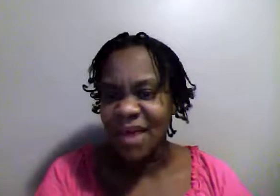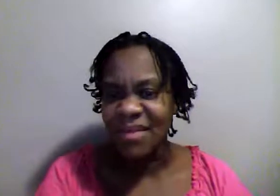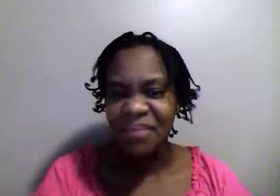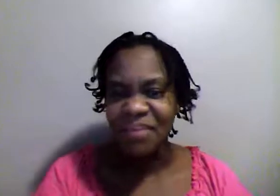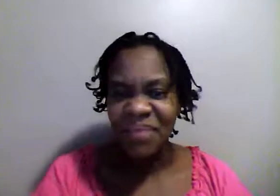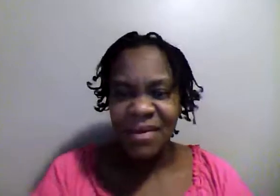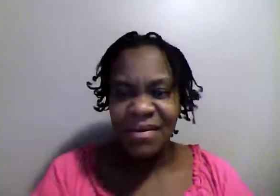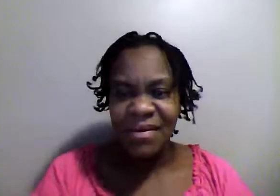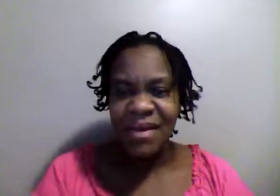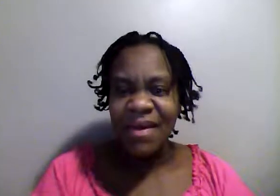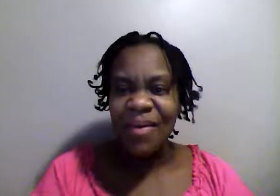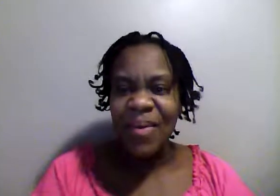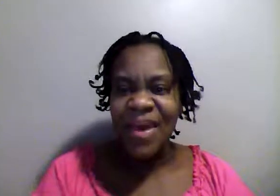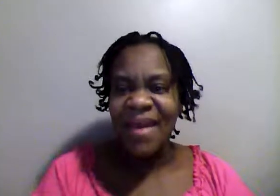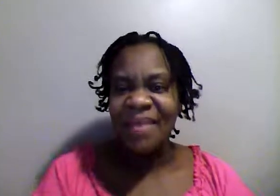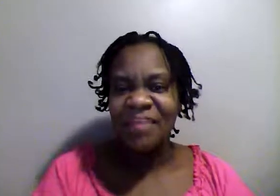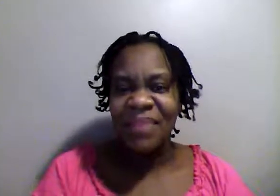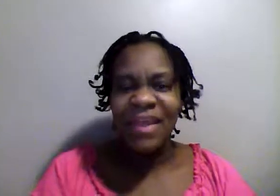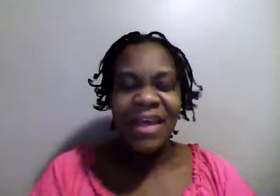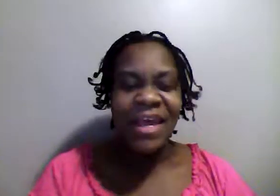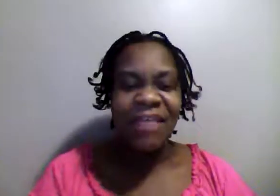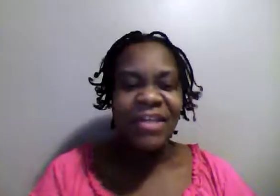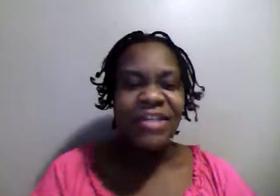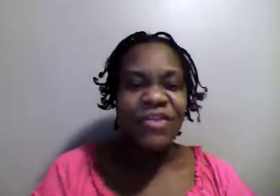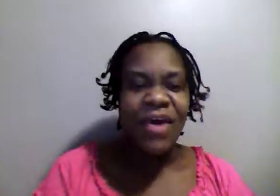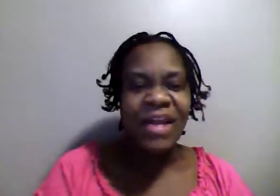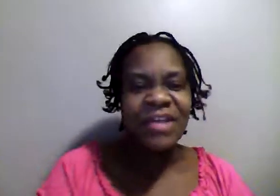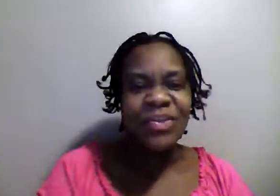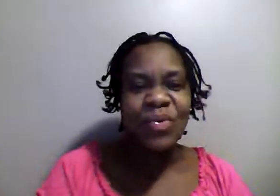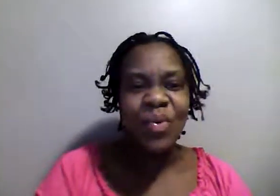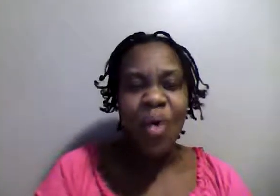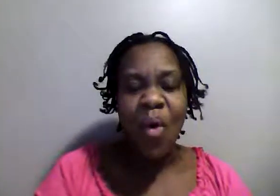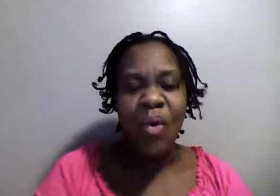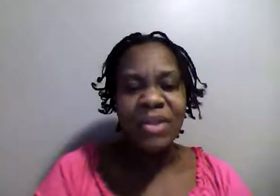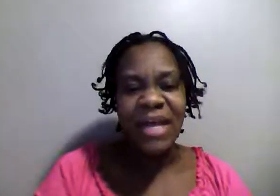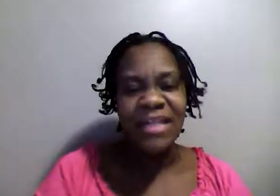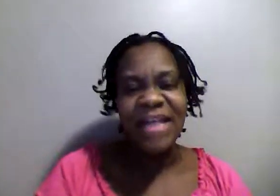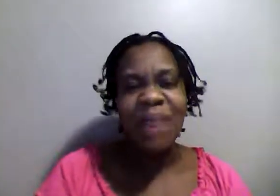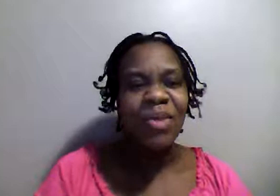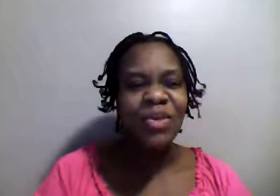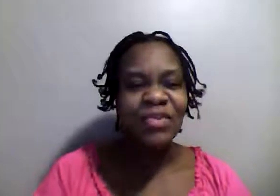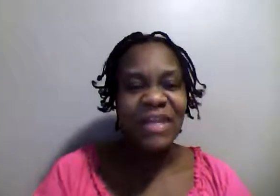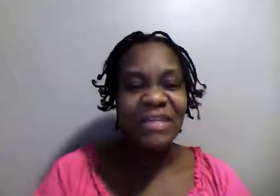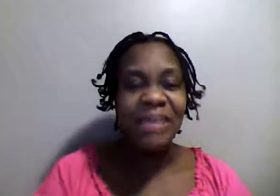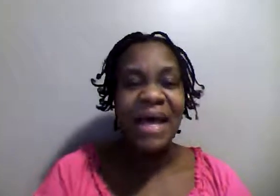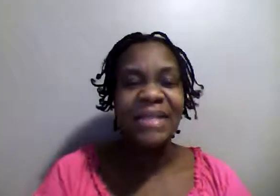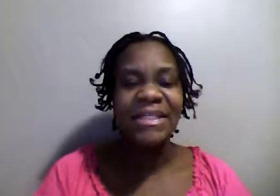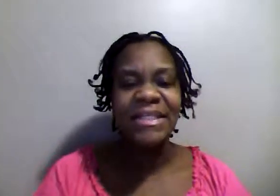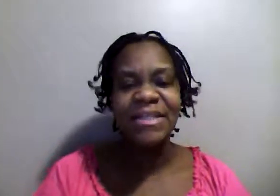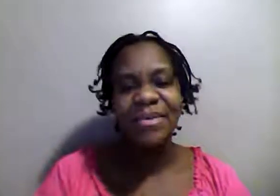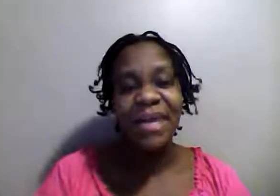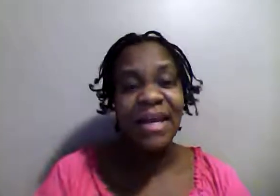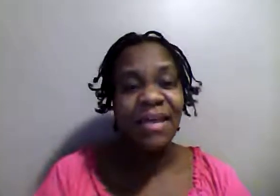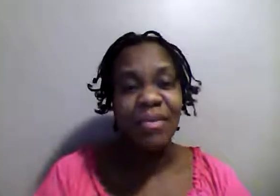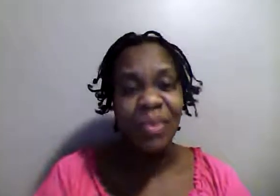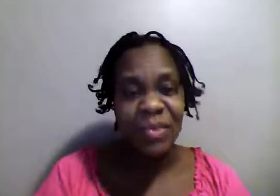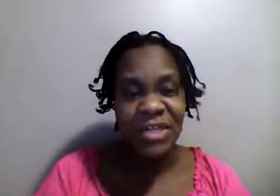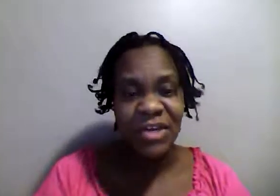them. Yeah, okay. If the soil is too cold at the time when you transplant it, you can end up losing your